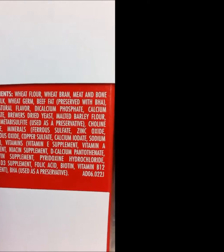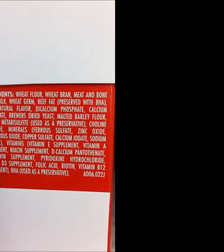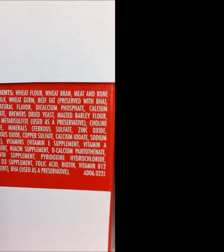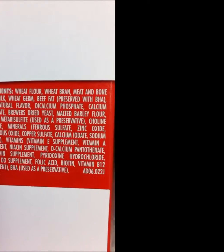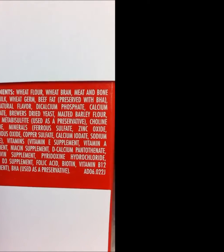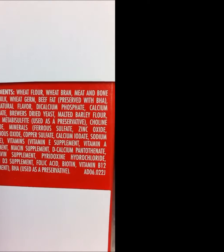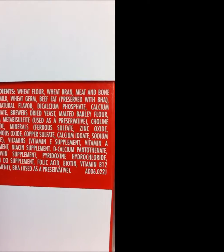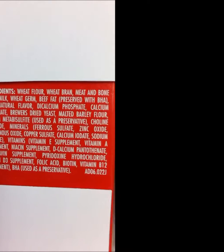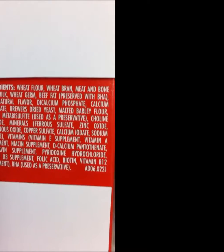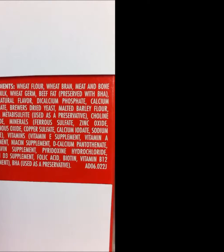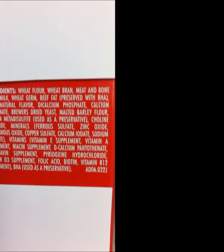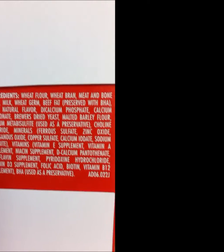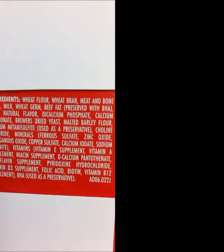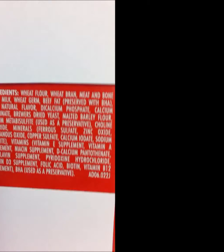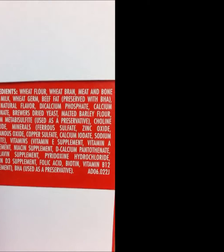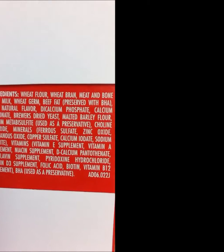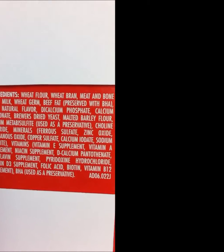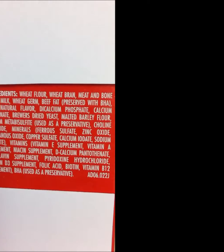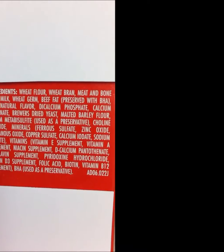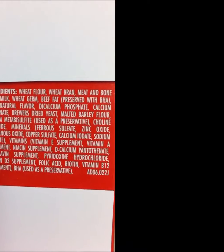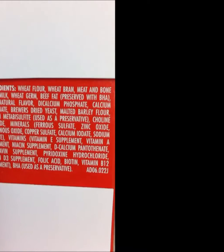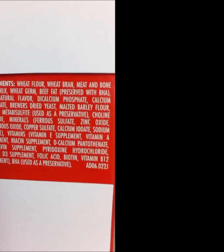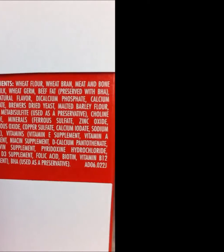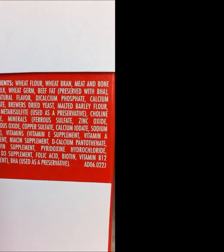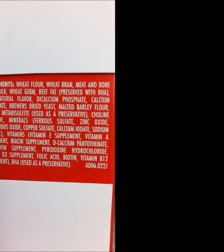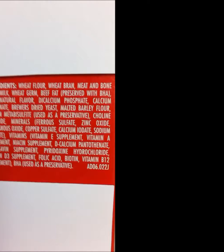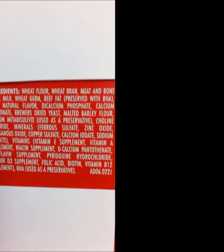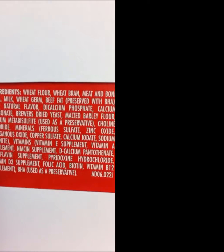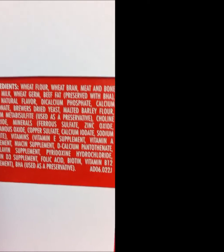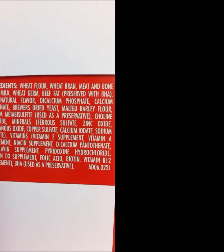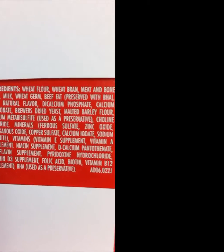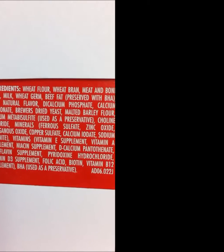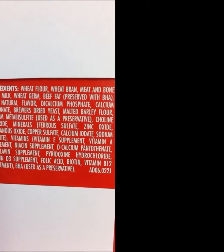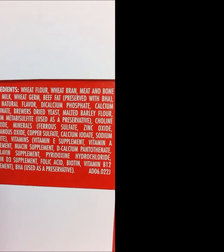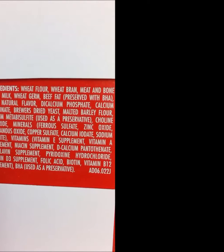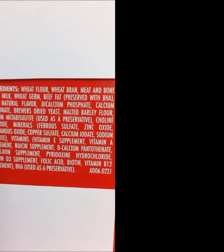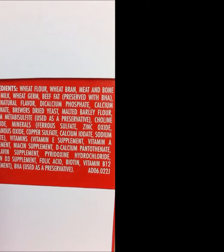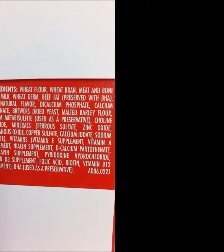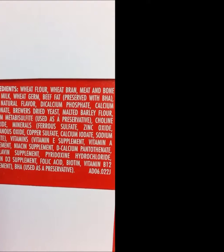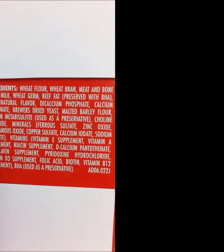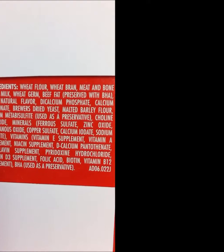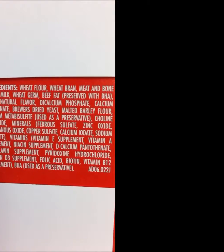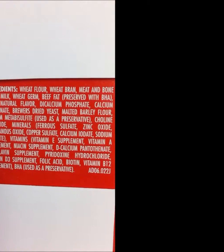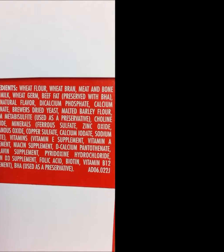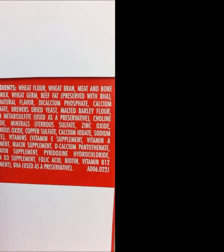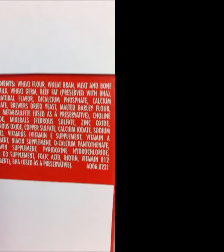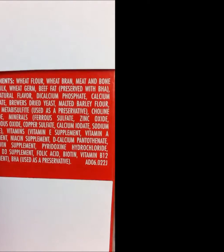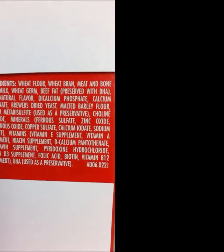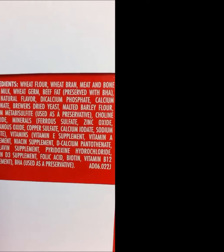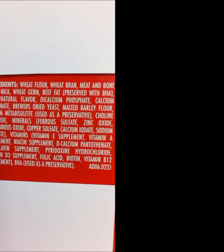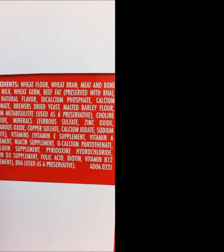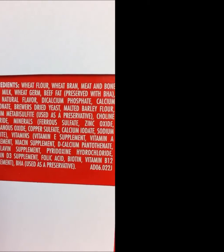there like chlorine, chloride, I am not sure how to say all those other words, zinc, oxide,